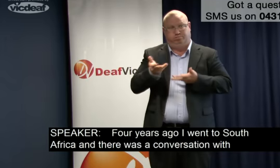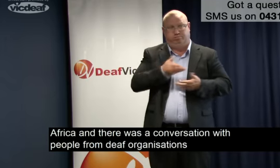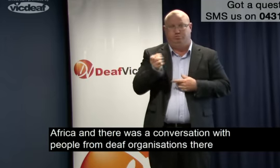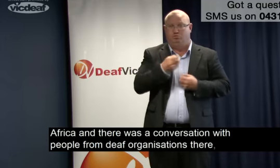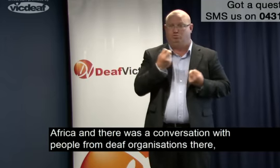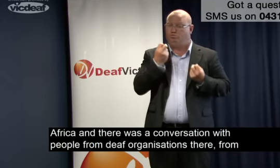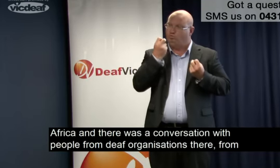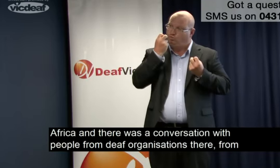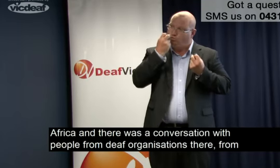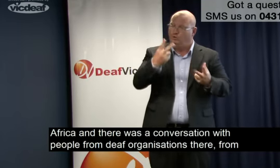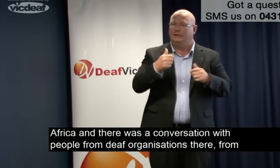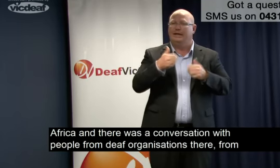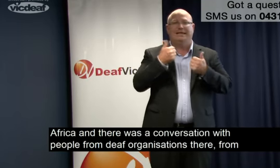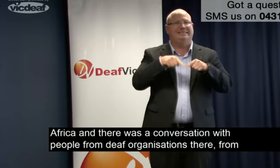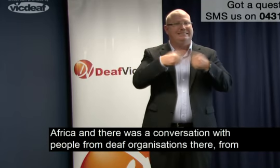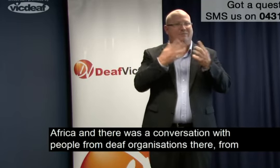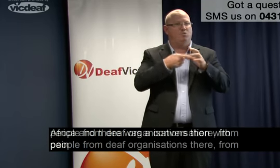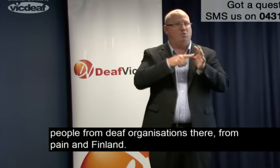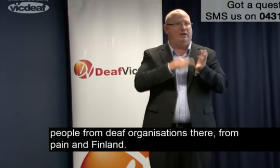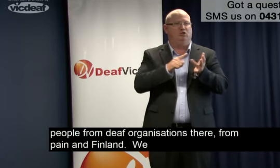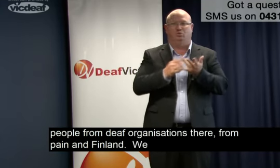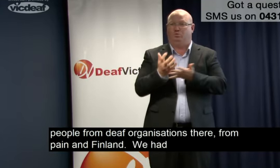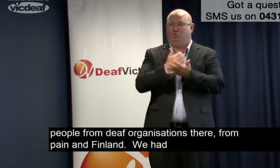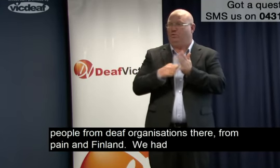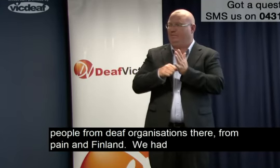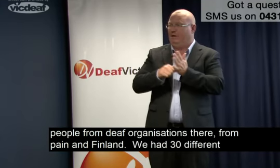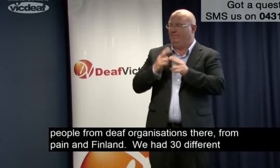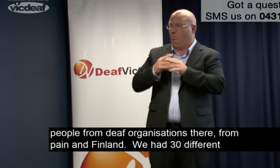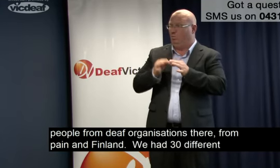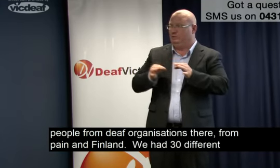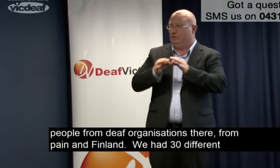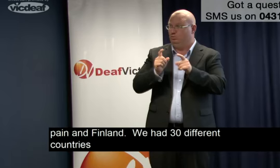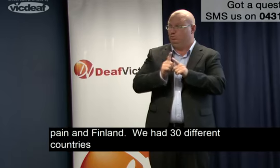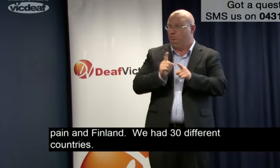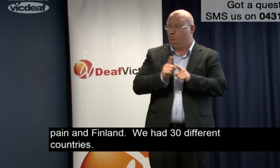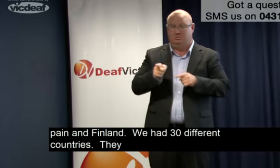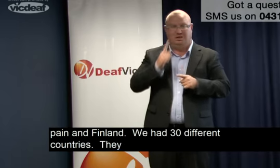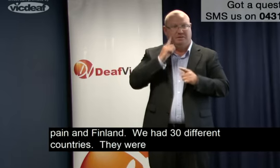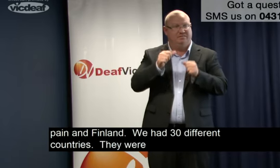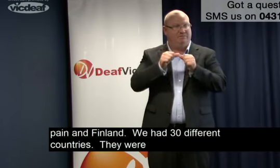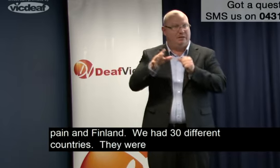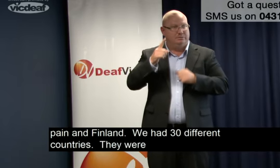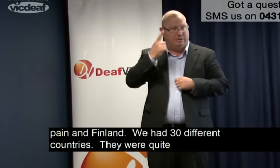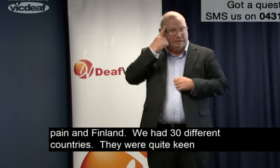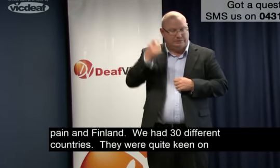30 different countries who were quite keen on looking at a different way that they could increase revenue raising for